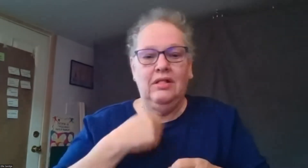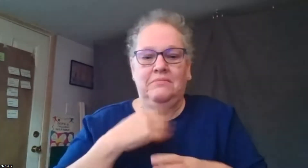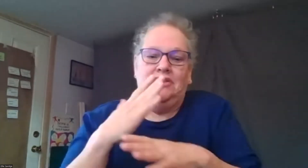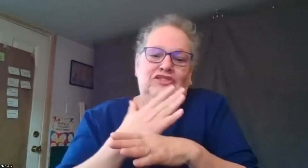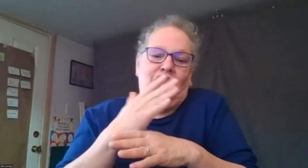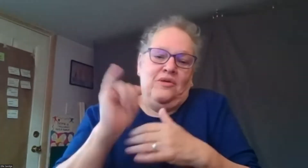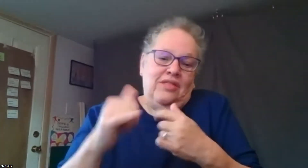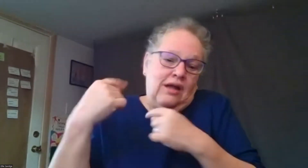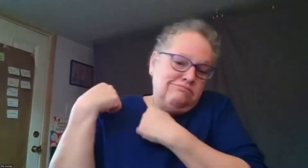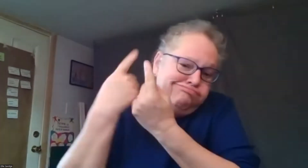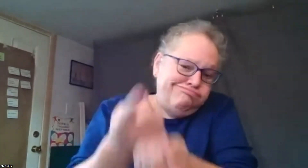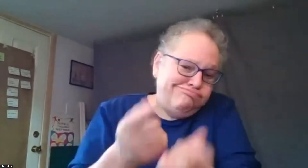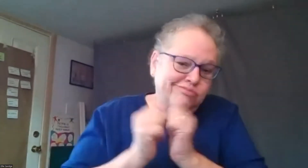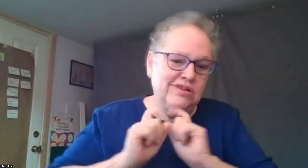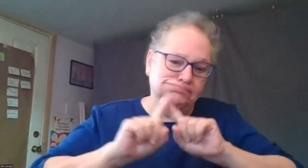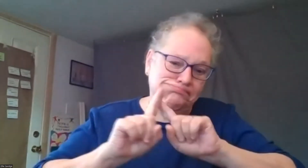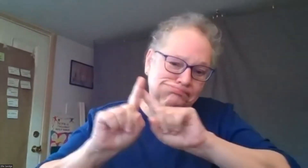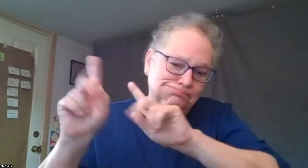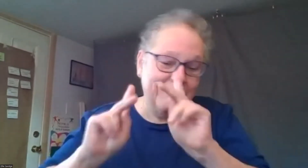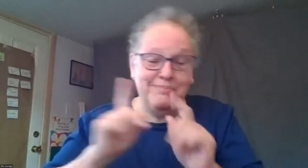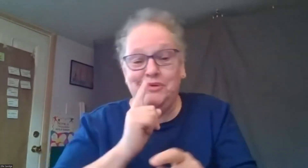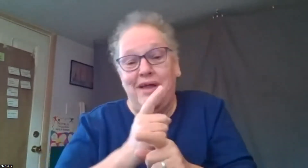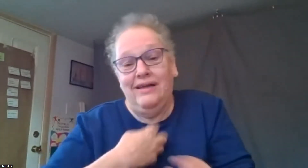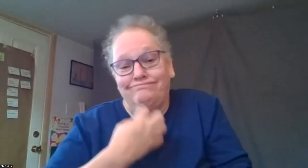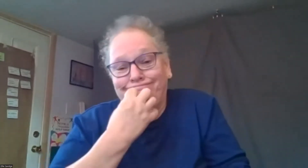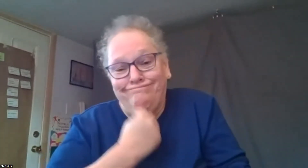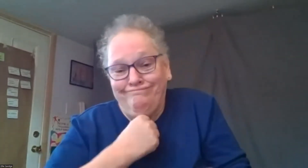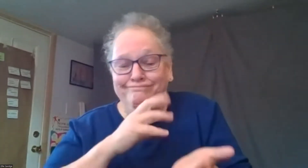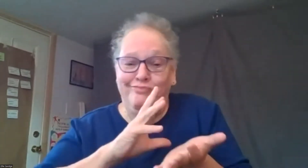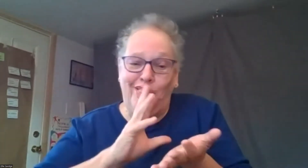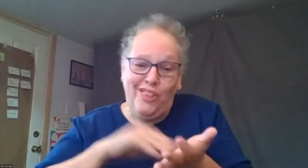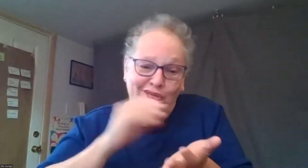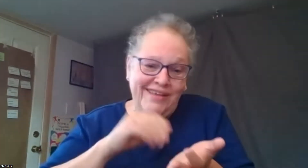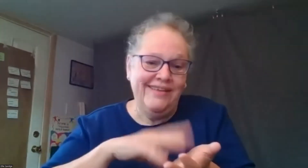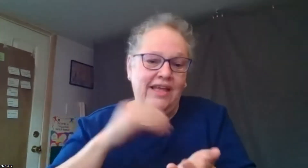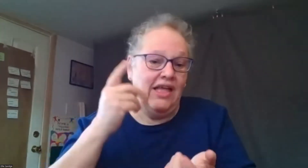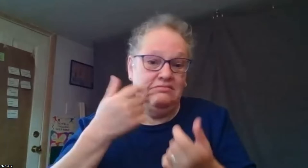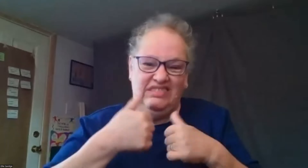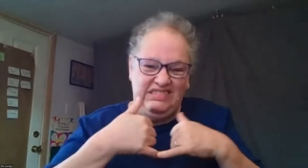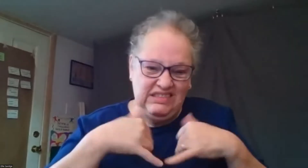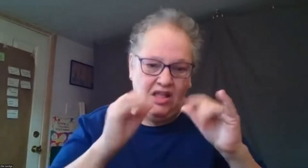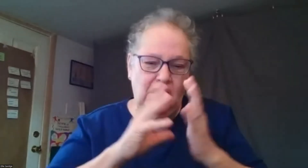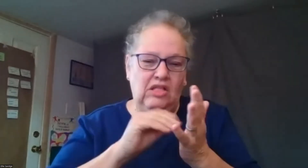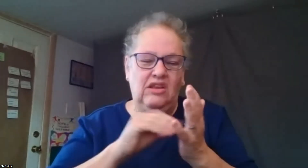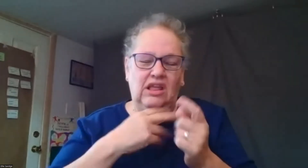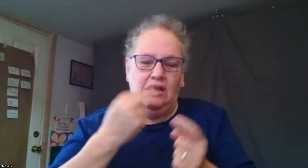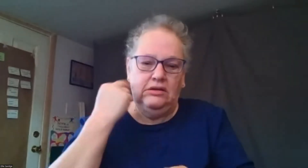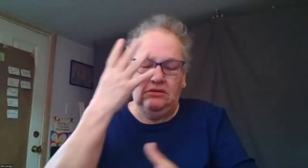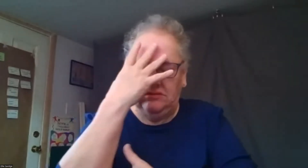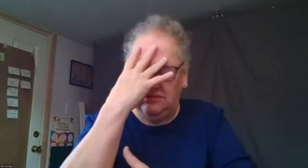overwhelmed, and what a journey it's been, and to be able to share that with so many people along the way. I have cherished my opportunities to